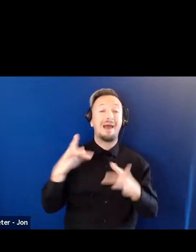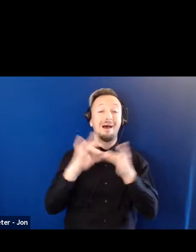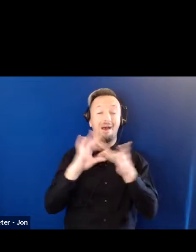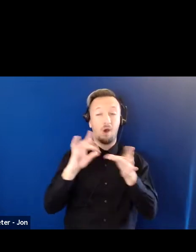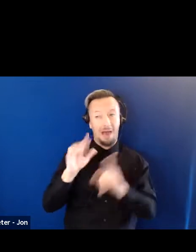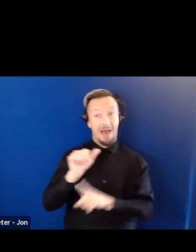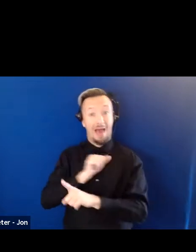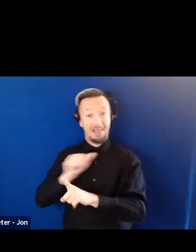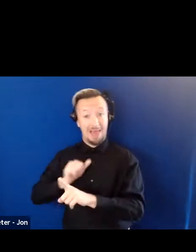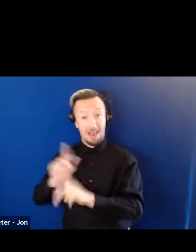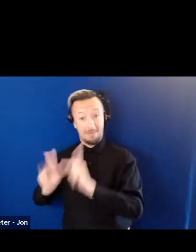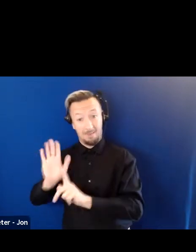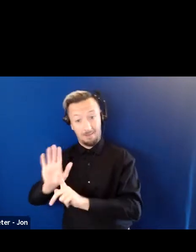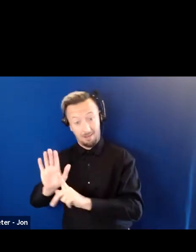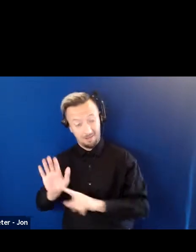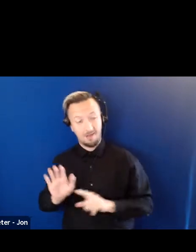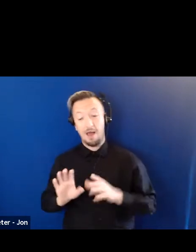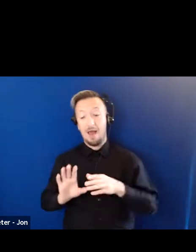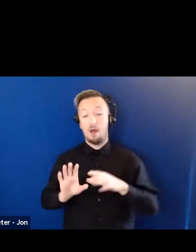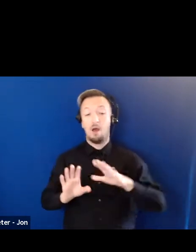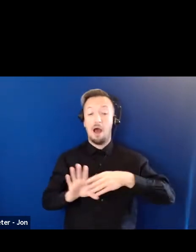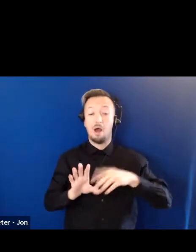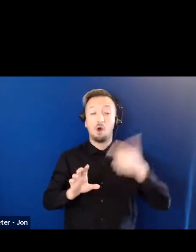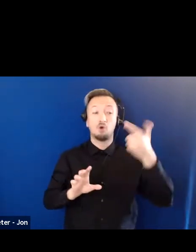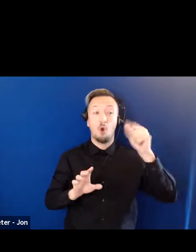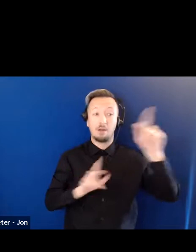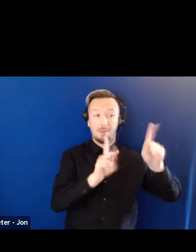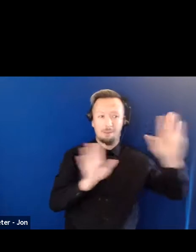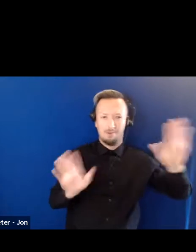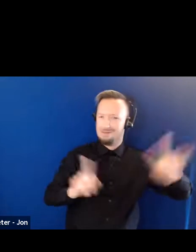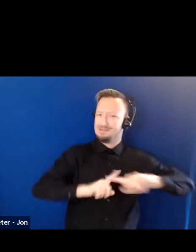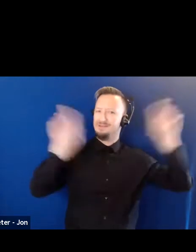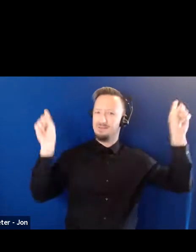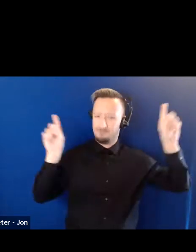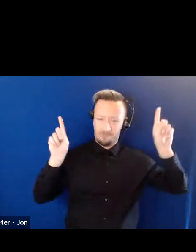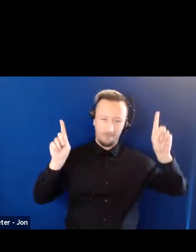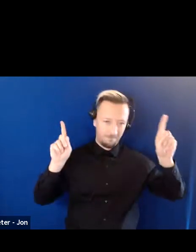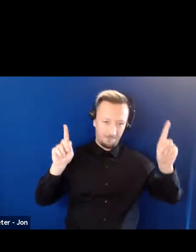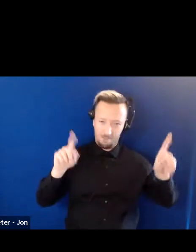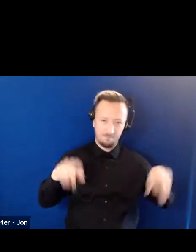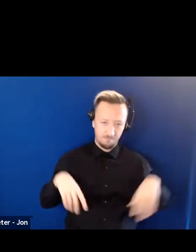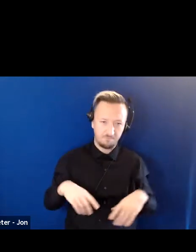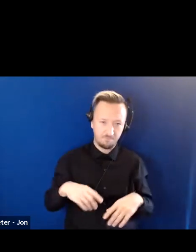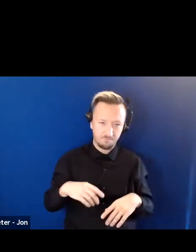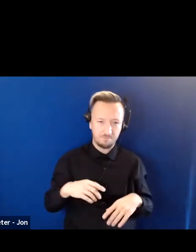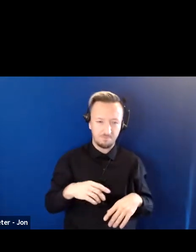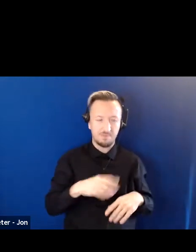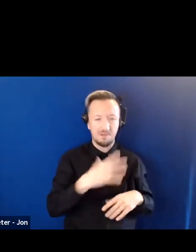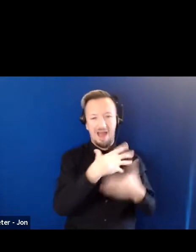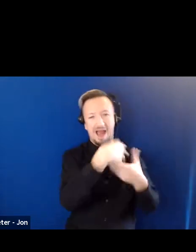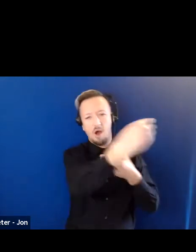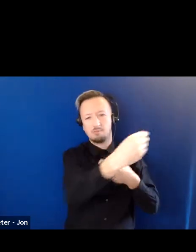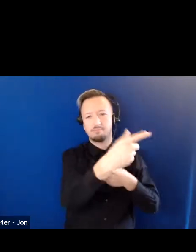can literally drive maybe 45 minutes and be completely in a different